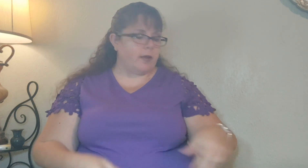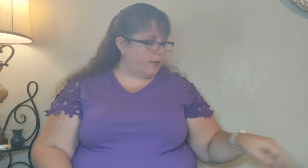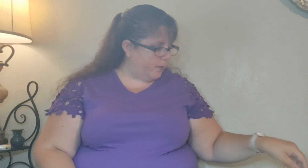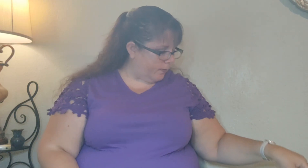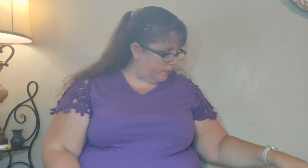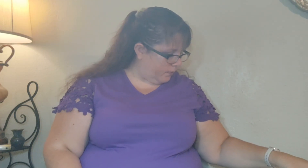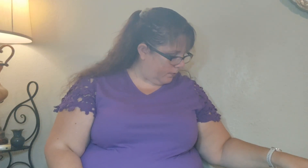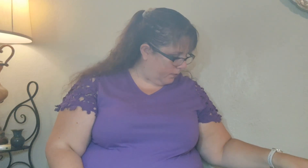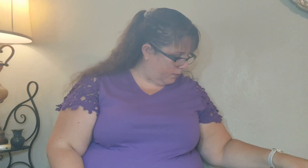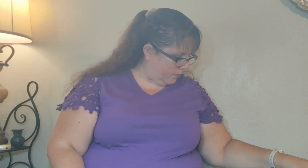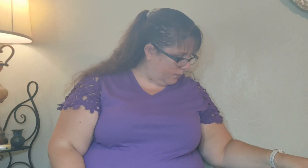paying.